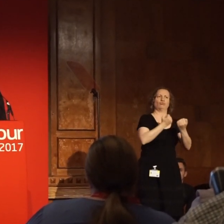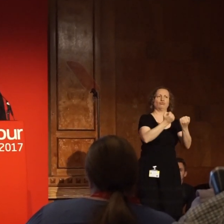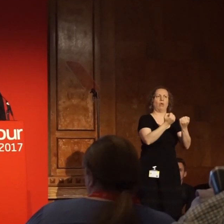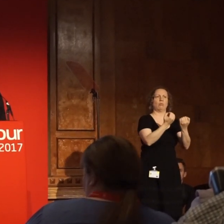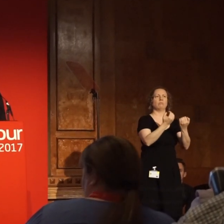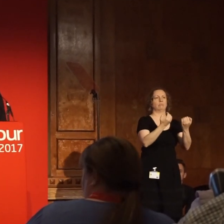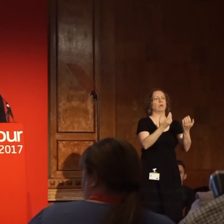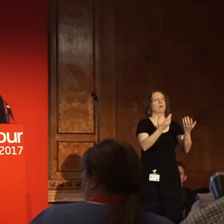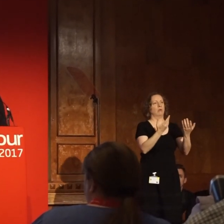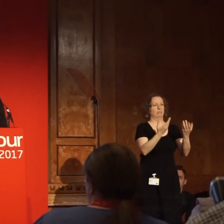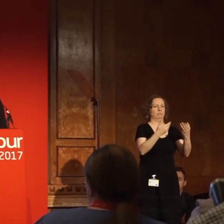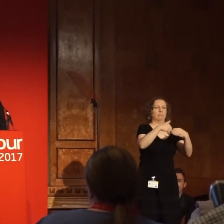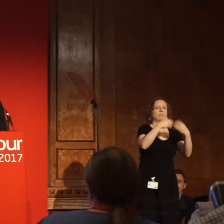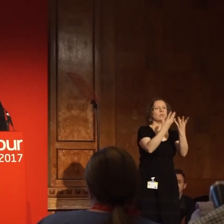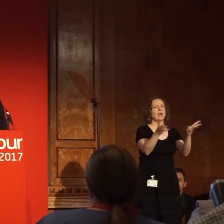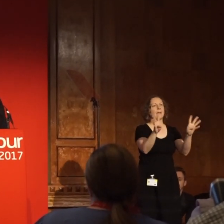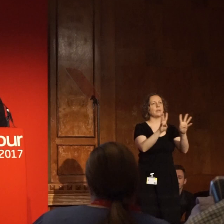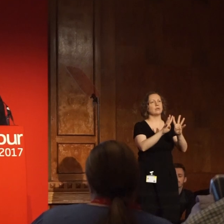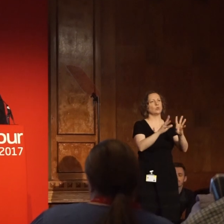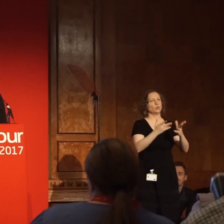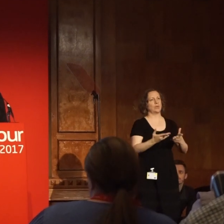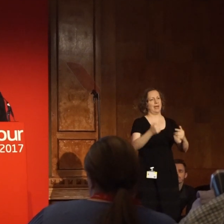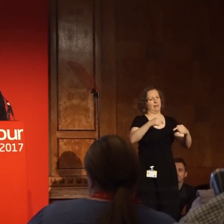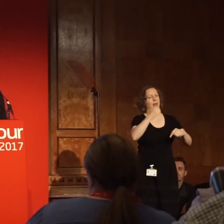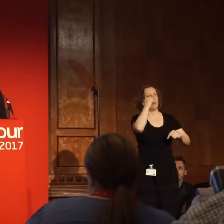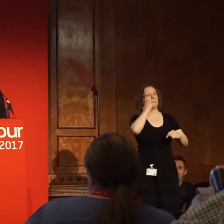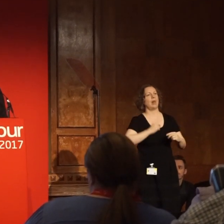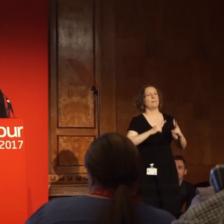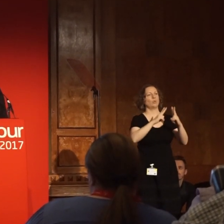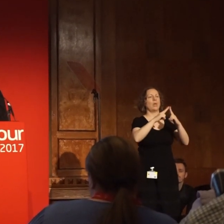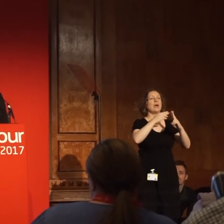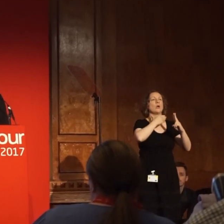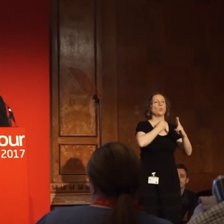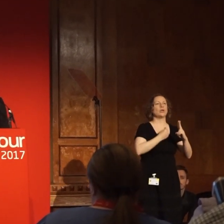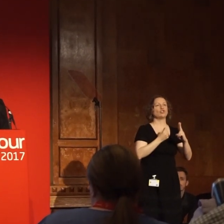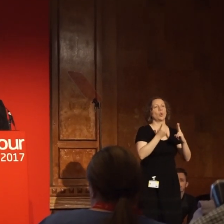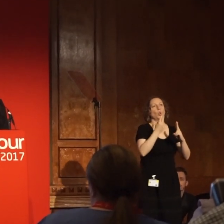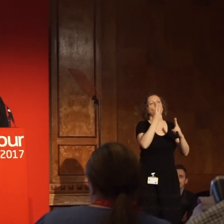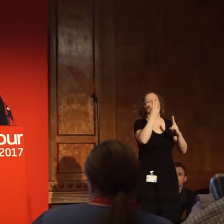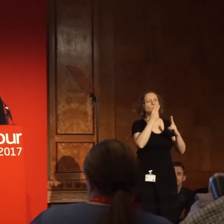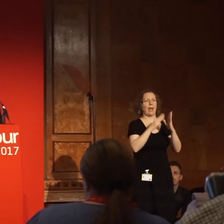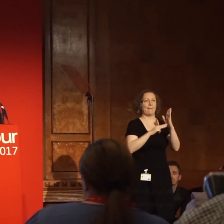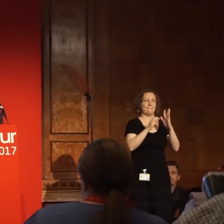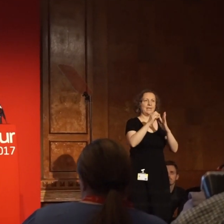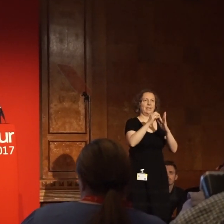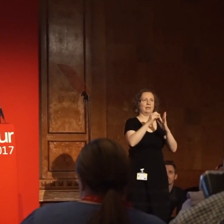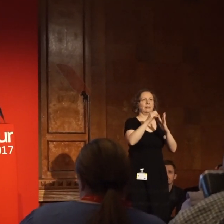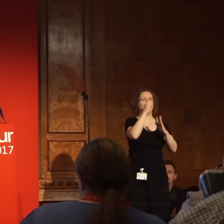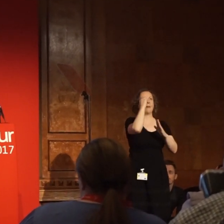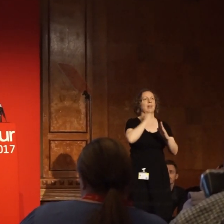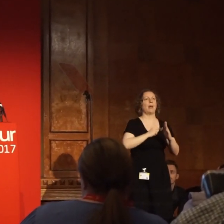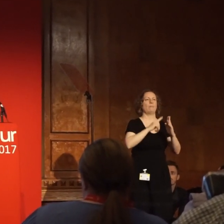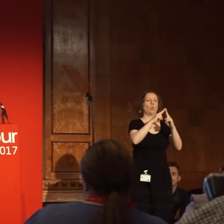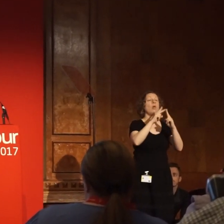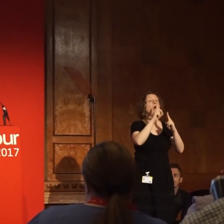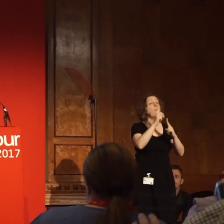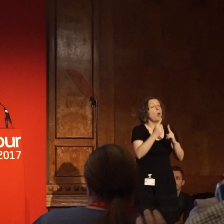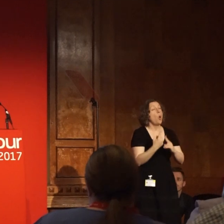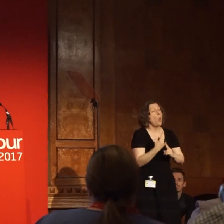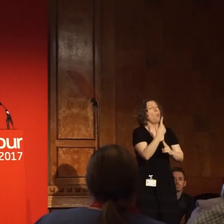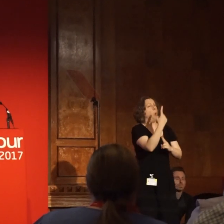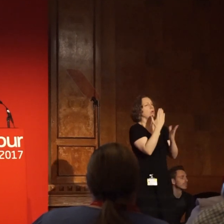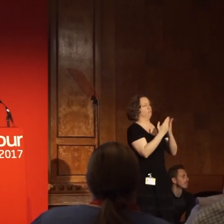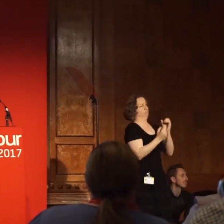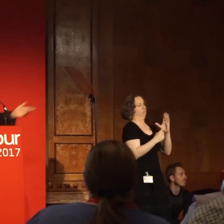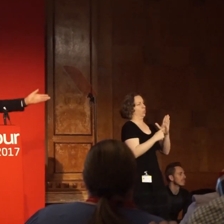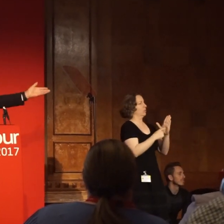We're in Blackpool today. I wish there were two MPs in Blackpool. As far as I'm concerned, there's really only one. Gordon Marsden, thank you for